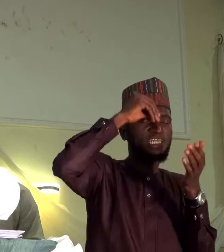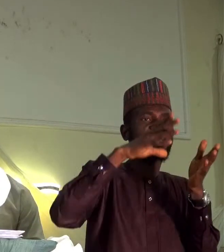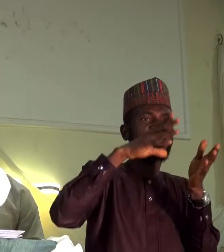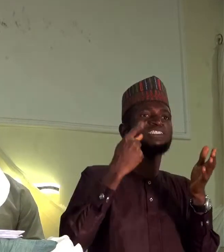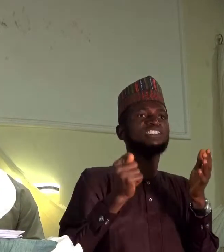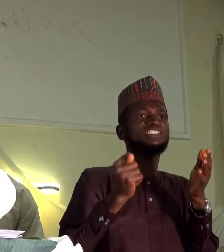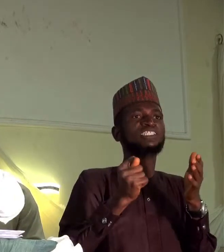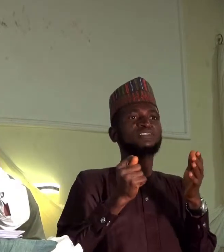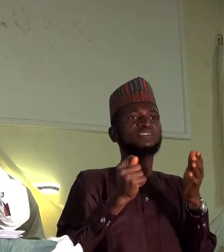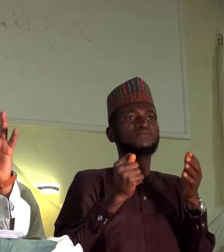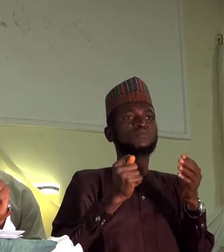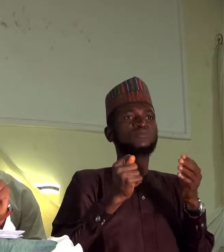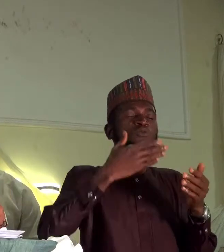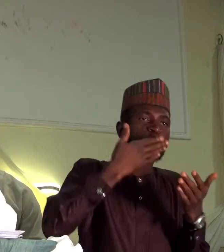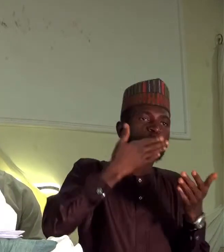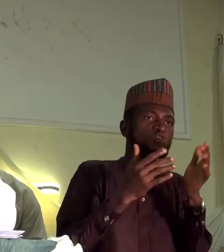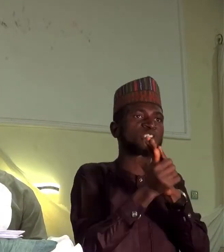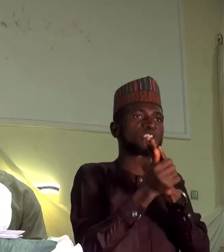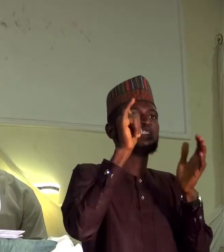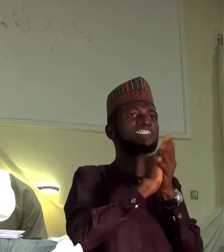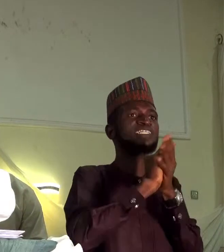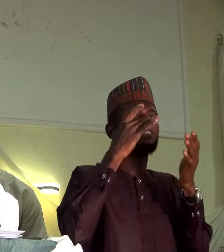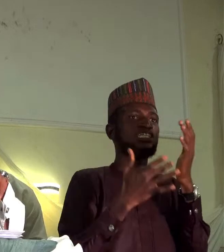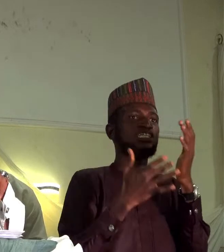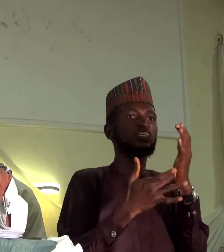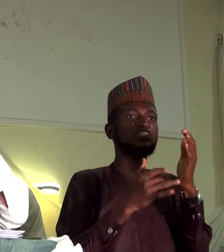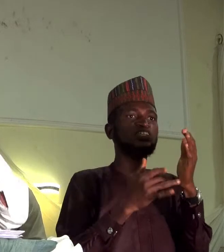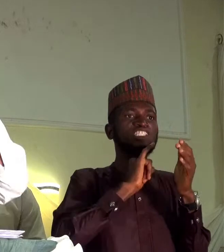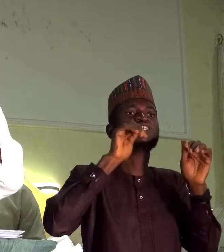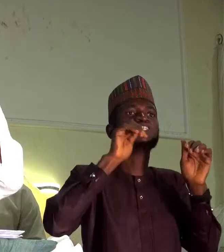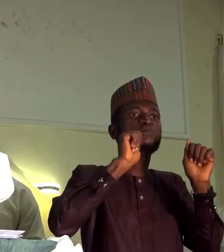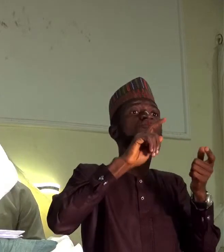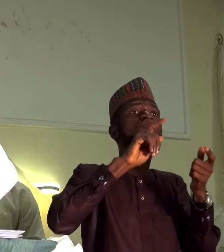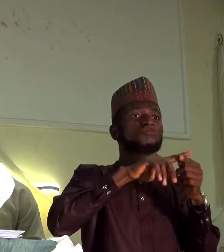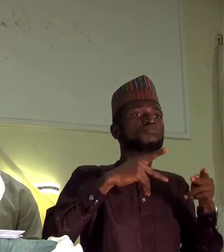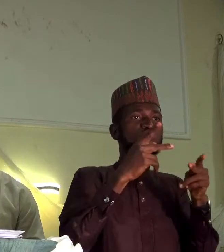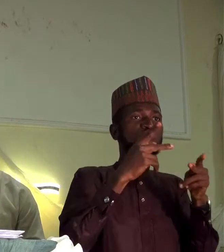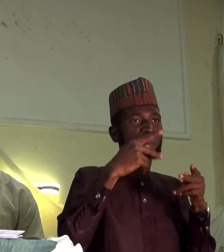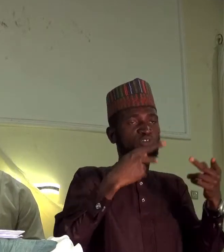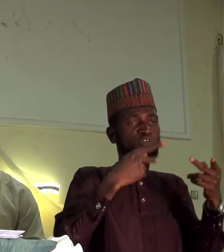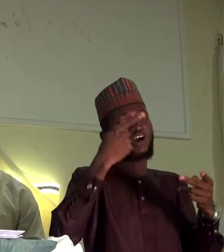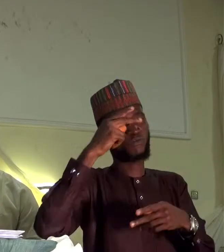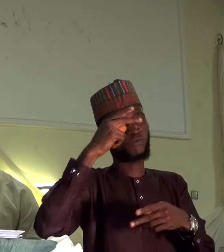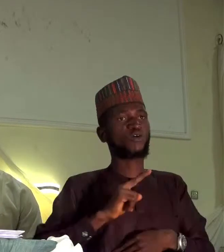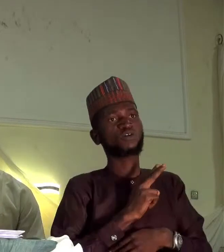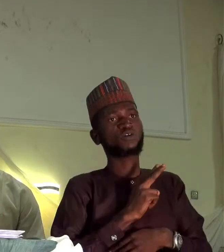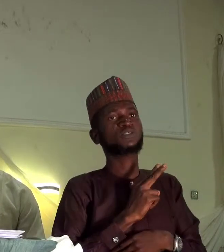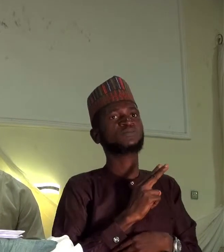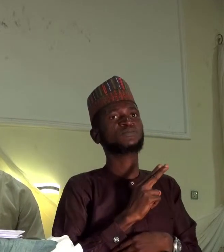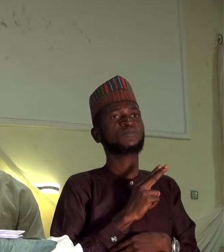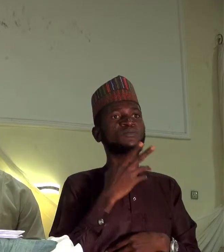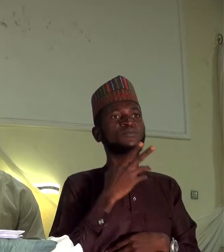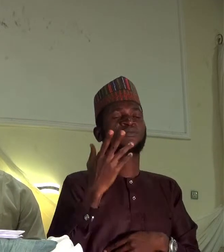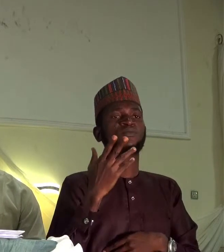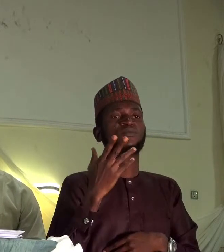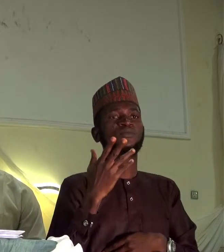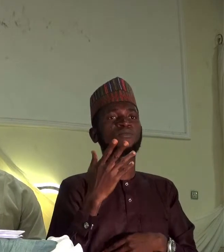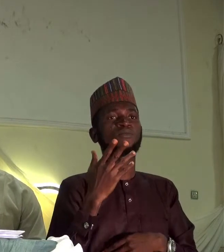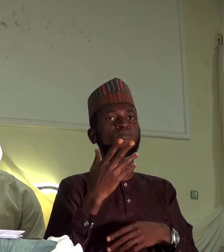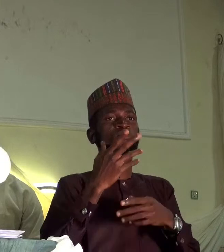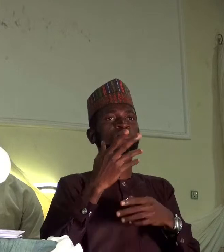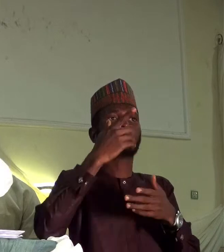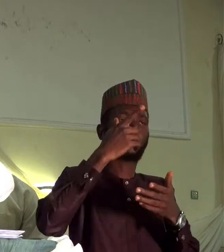and vocational education is meant to provide. Ẹ jẹ́ fi bẹ̀yẹn lẹ̀ torí àsìkò tá à ń sọ àti yorùbá tí ẹ tún lè máa sọ ìta wọn